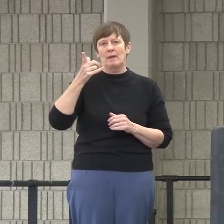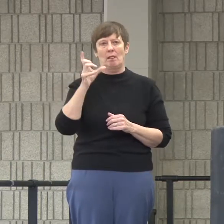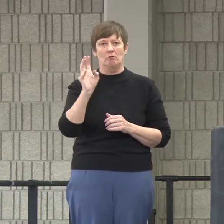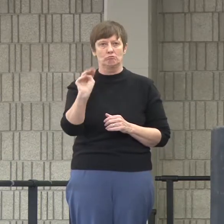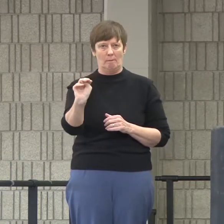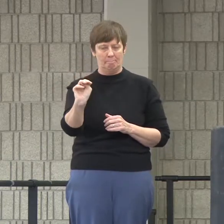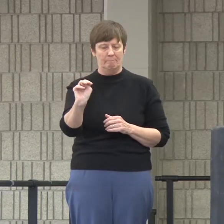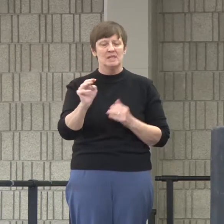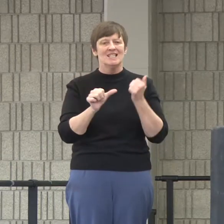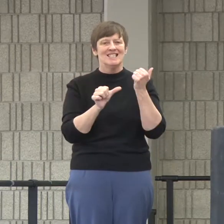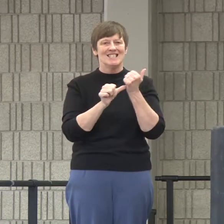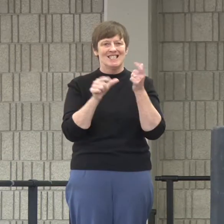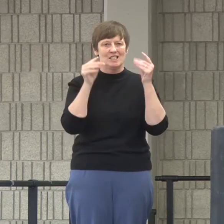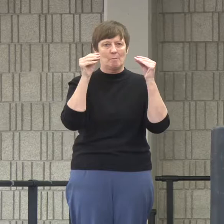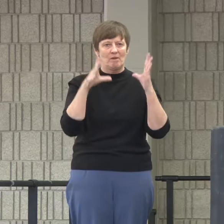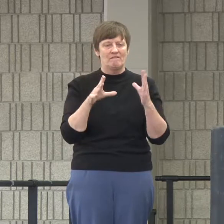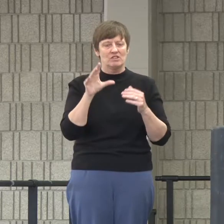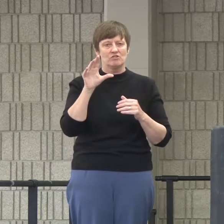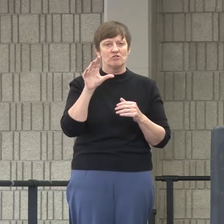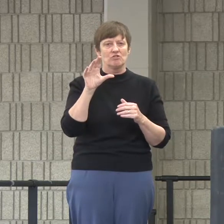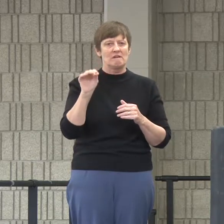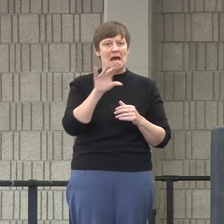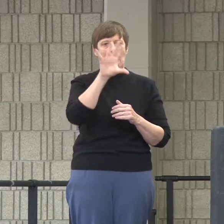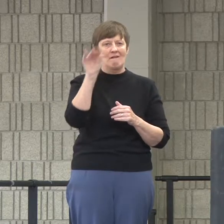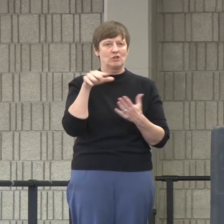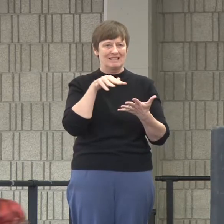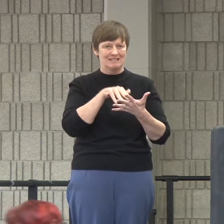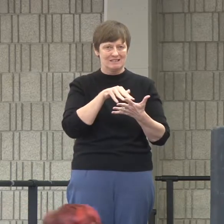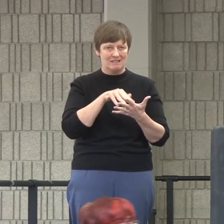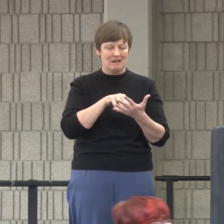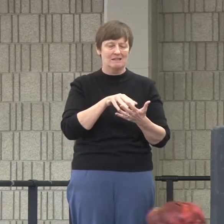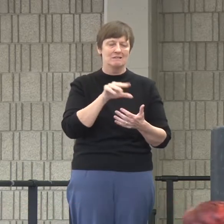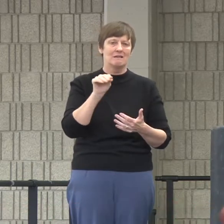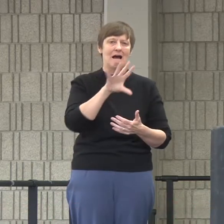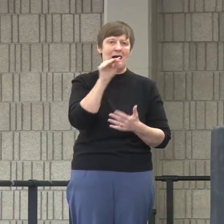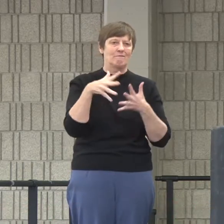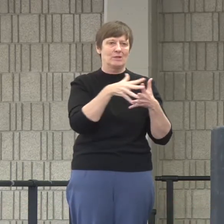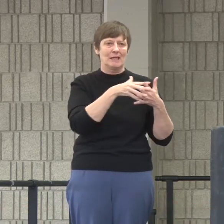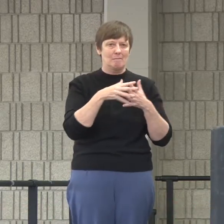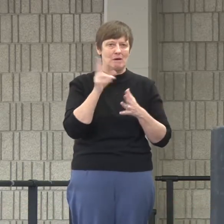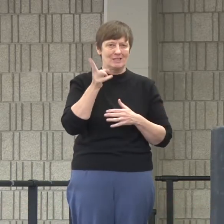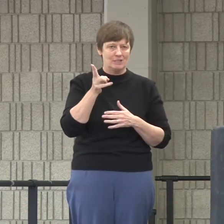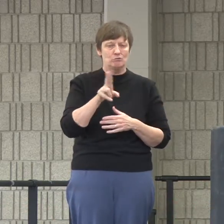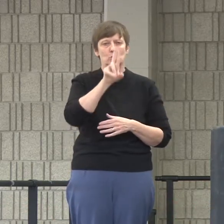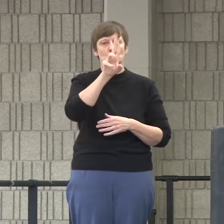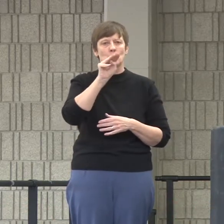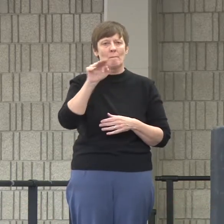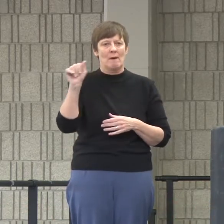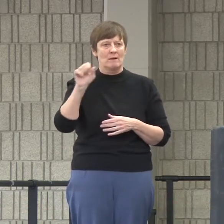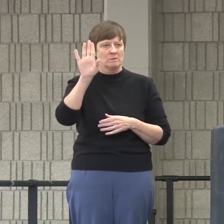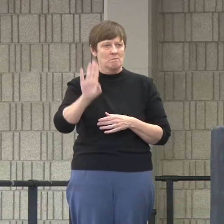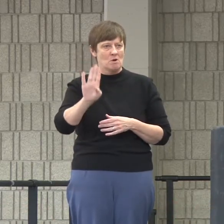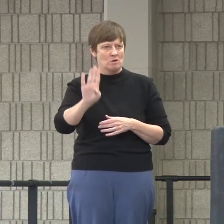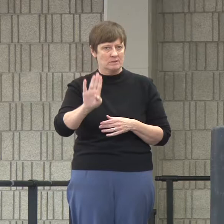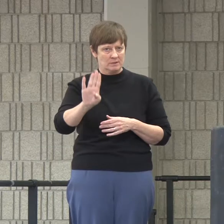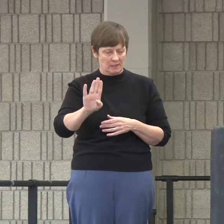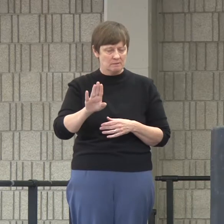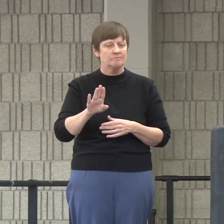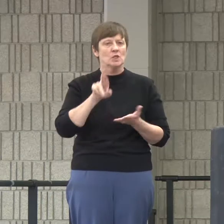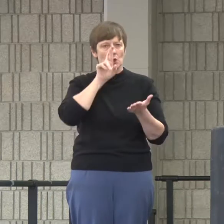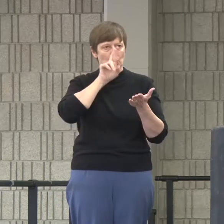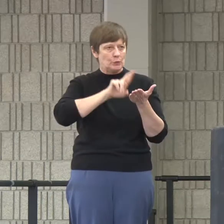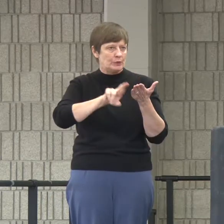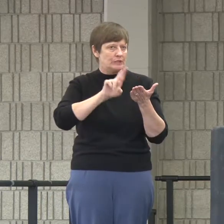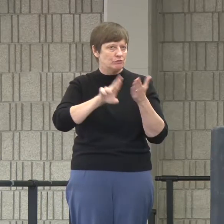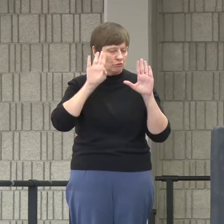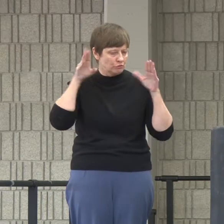Pilgrim is assistant professor in Africana Studies and African American History at UMass Boston. Her research